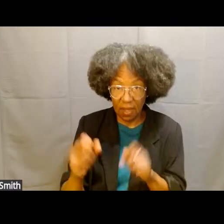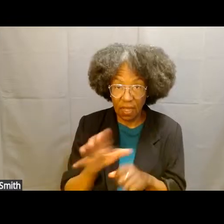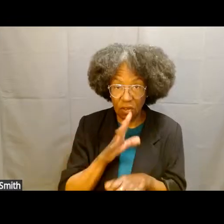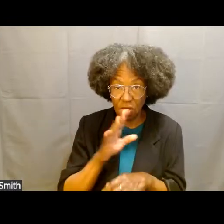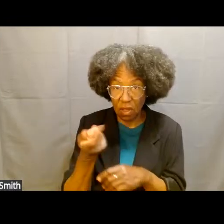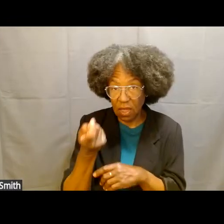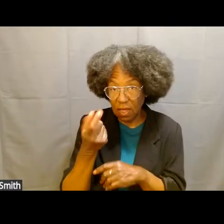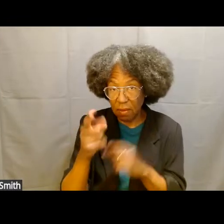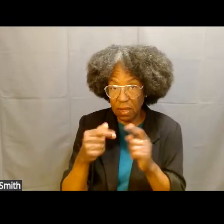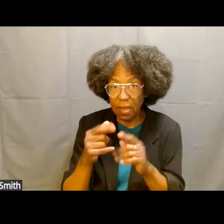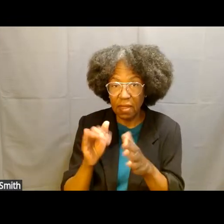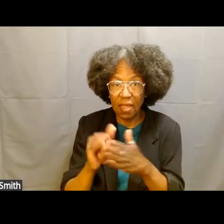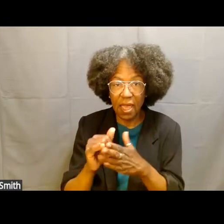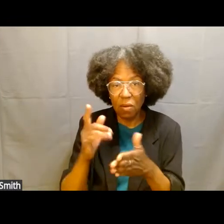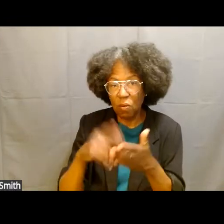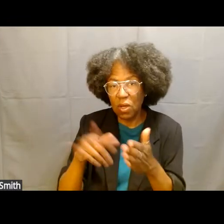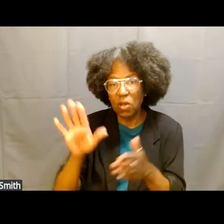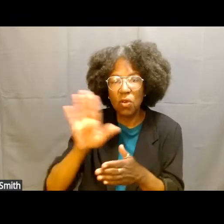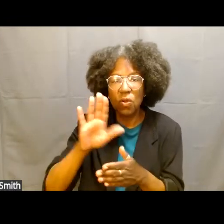thoughts?